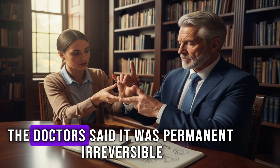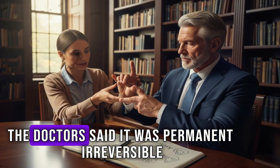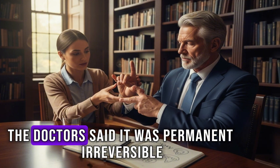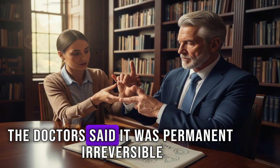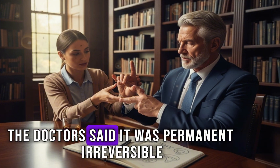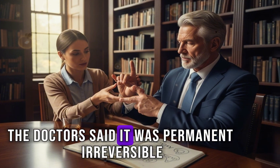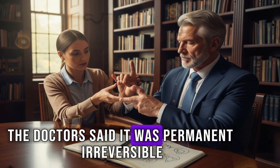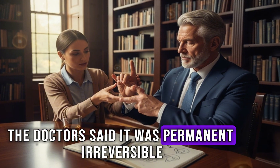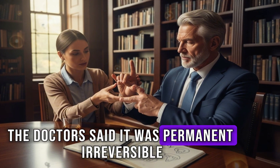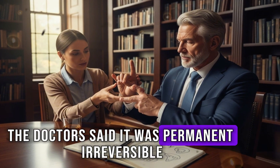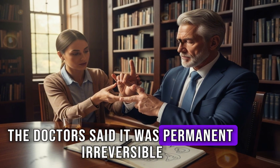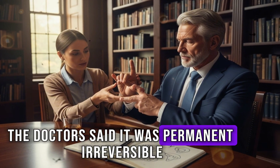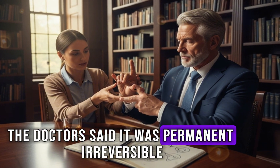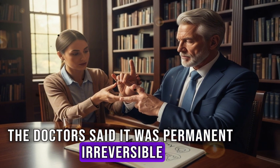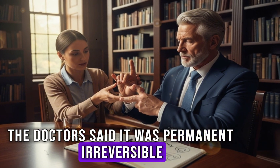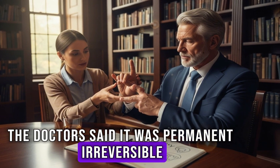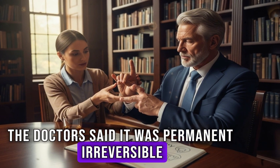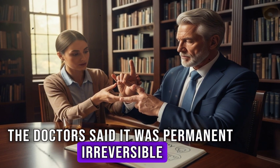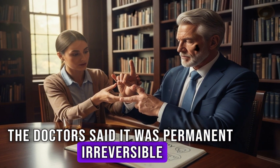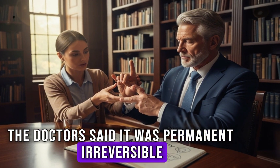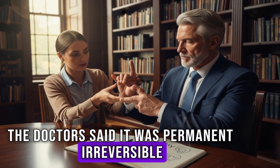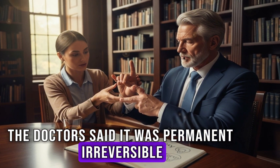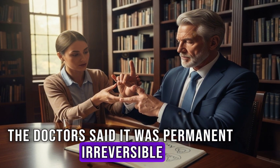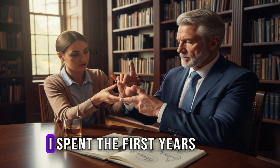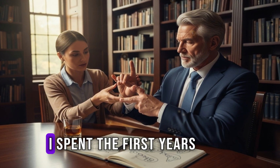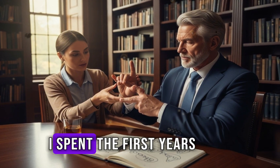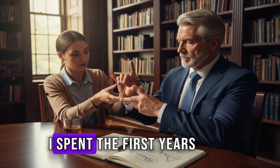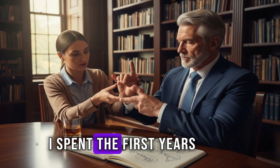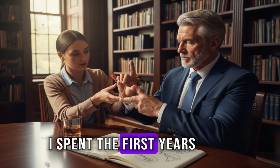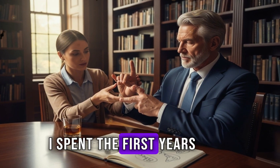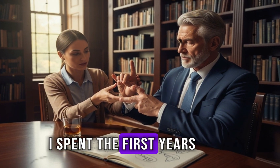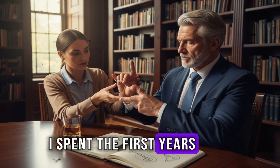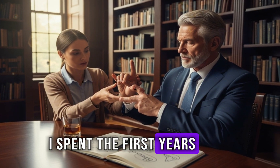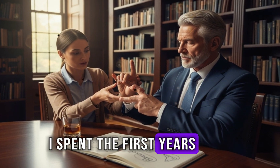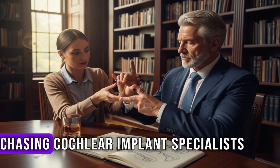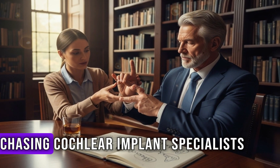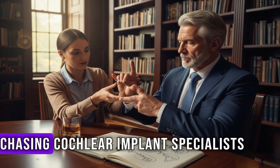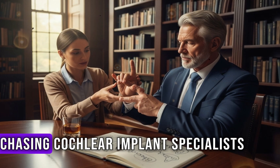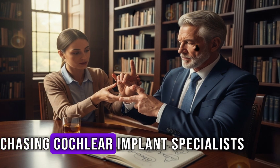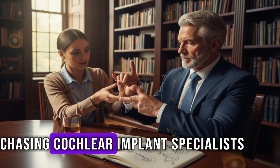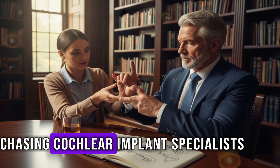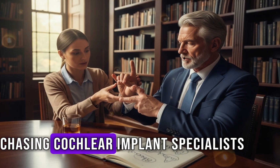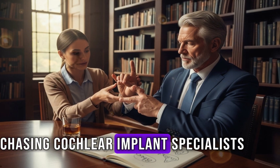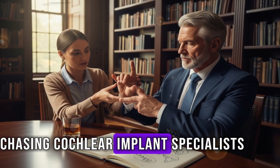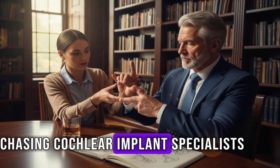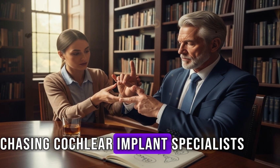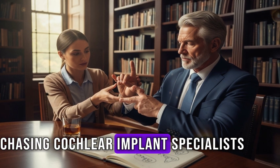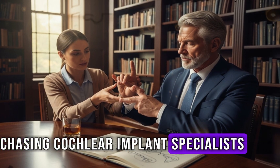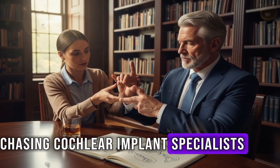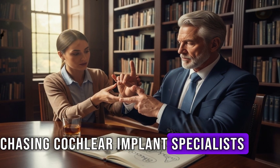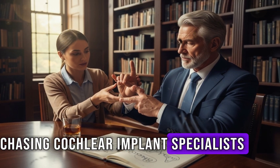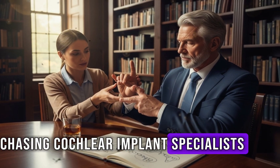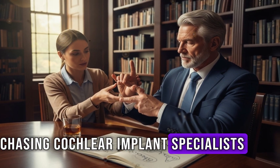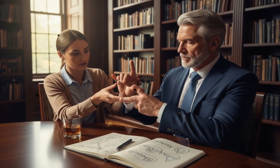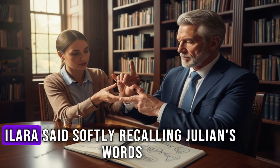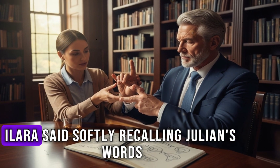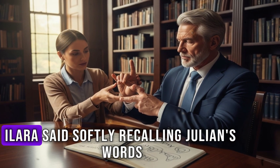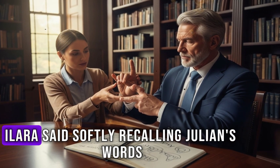doctors said it was permanent, irreversible. "I spent the first years chasing cochlear implant specialists," Ilara